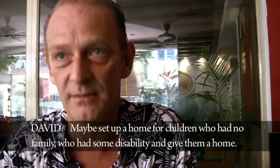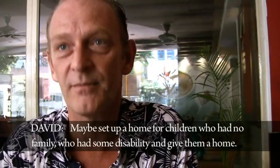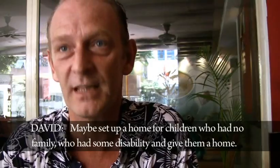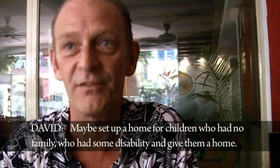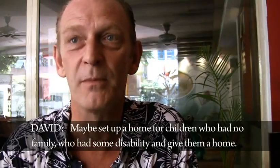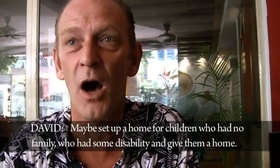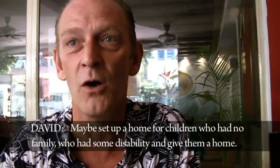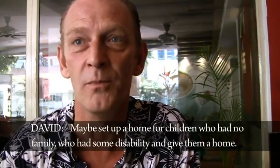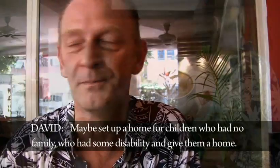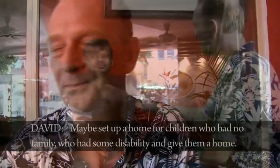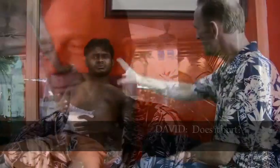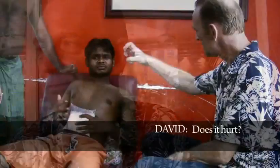them a home.